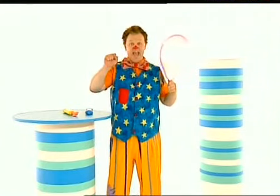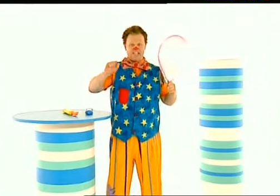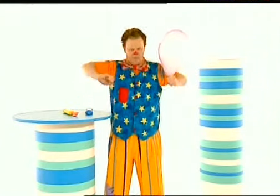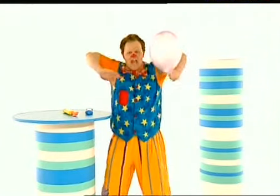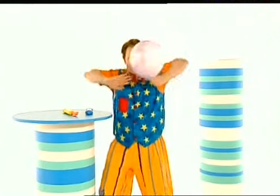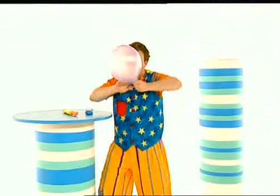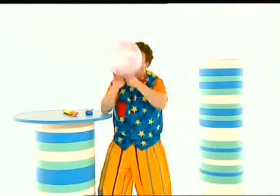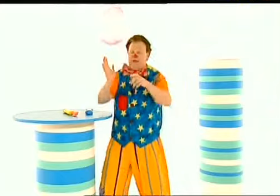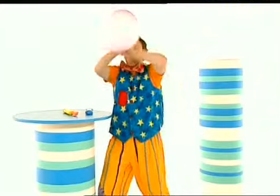yes! It's a big...